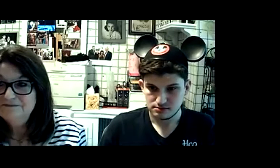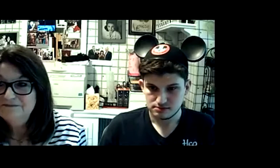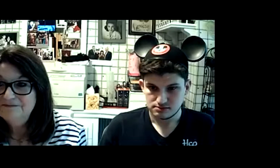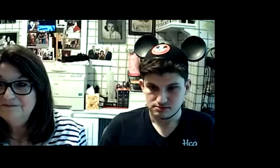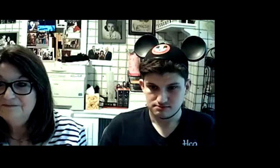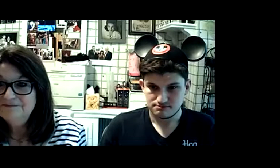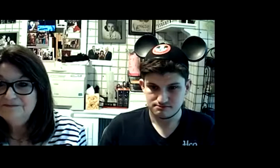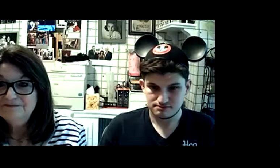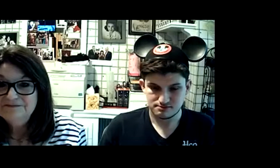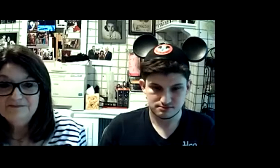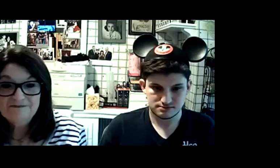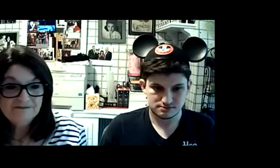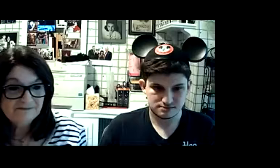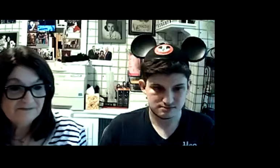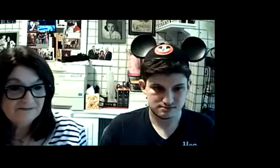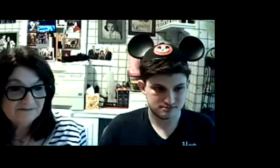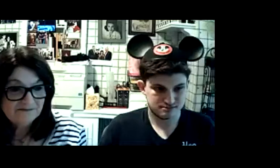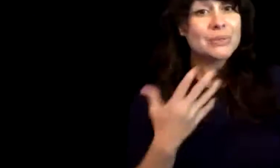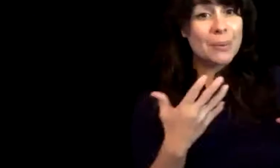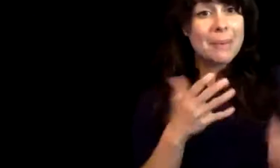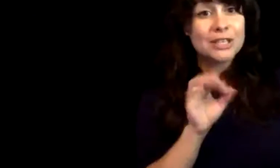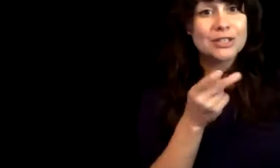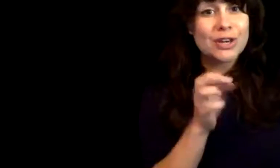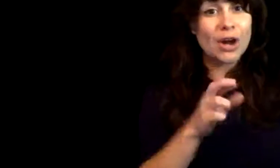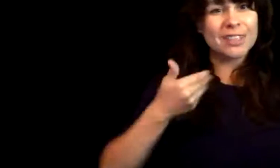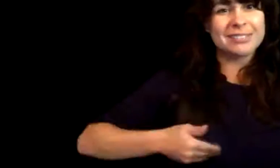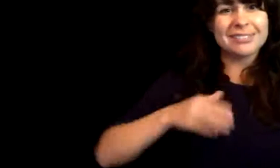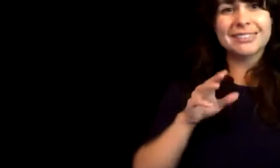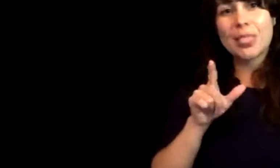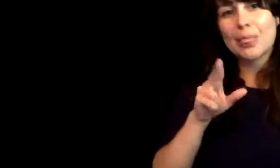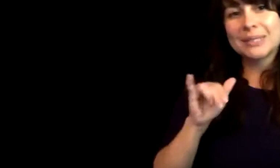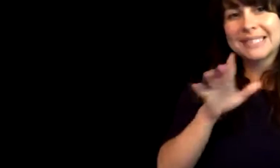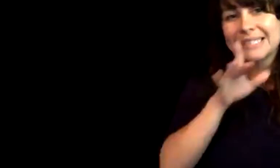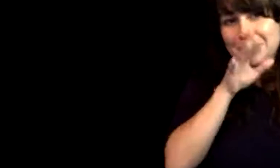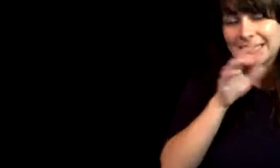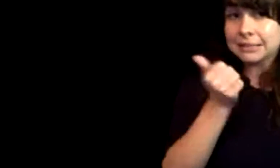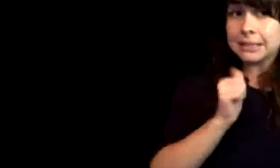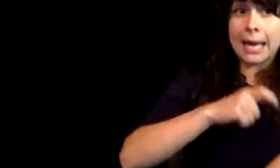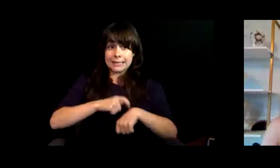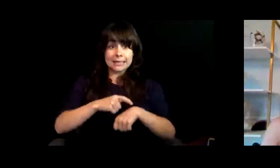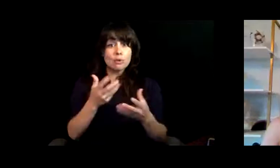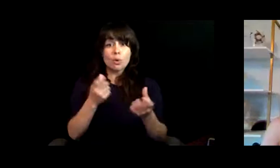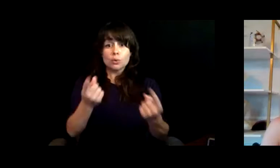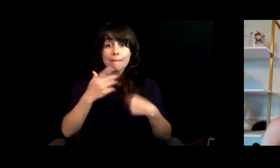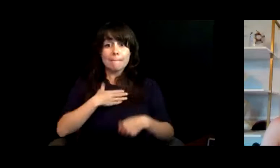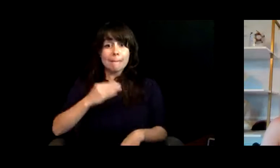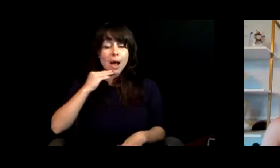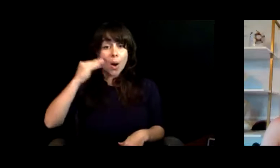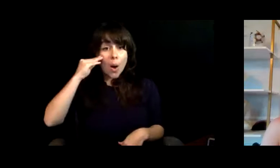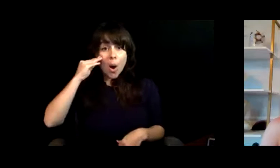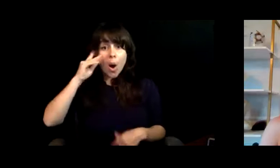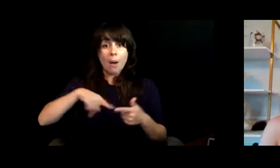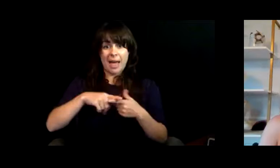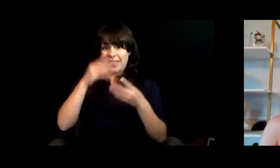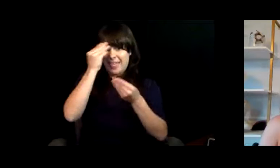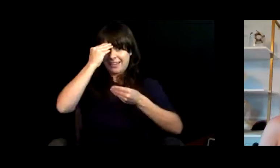Thank you so much, Connor. And anytime you would like to come to my house to lay down those same ground rules, you are more than welcome to do